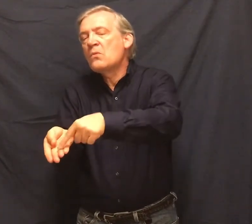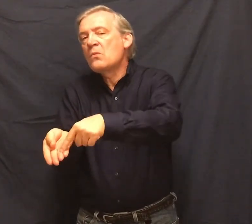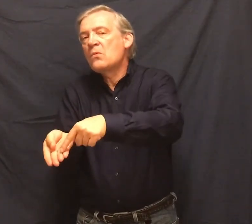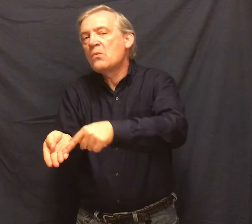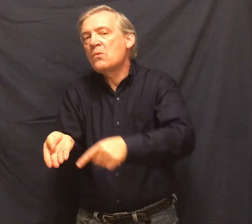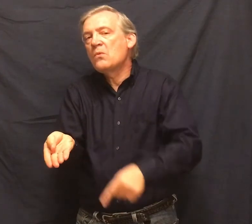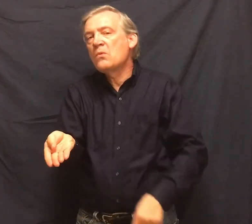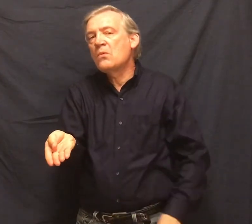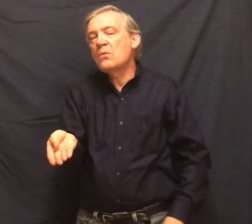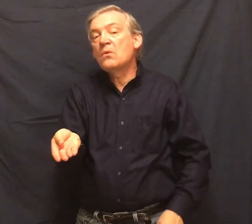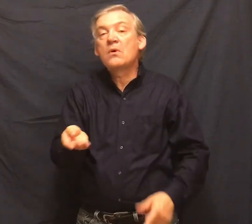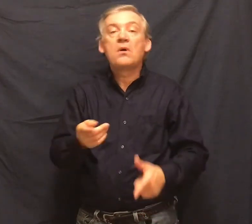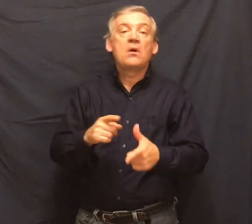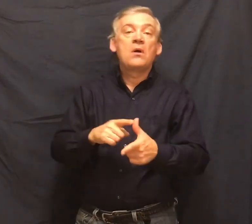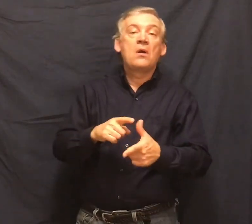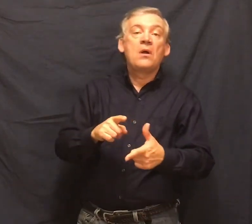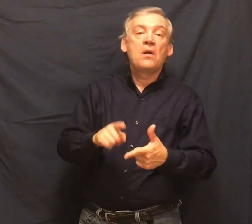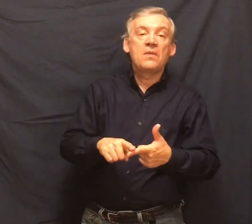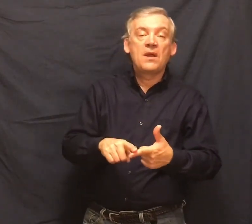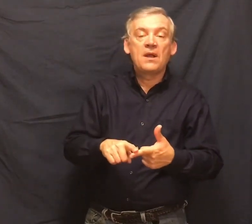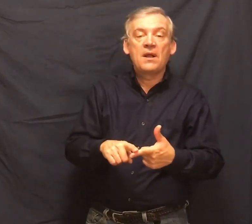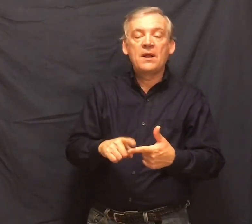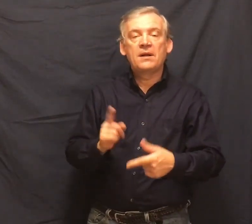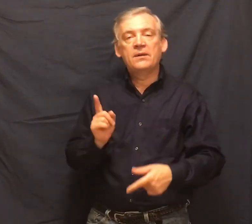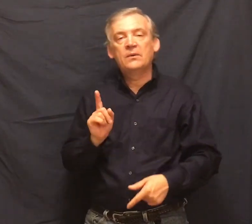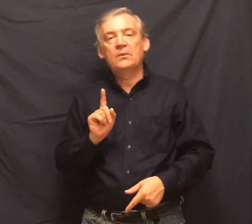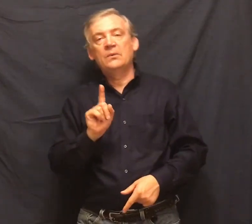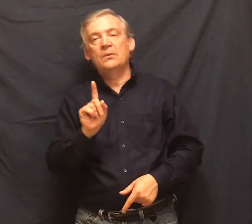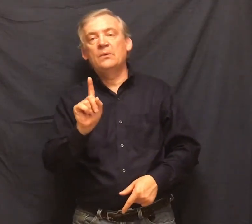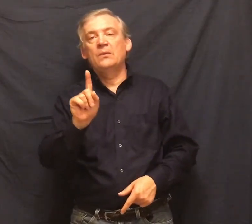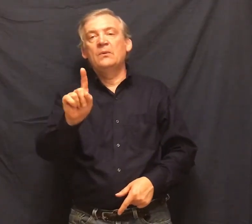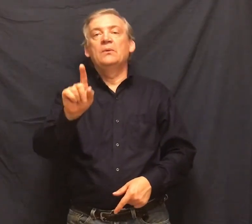And then he went to his box shelf and laid the magazine carefully in.